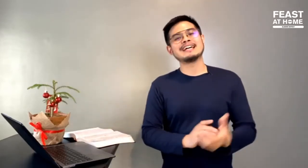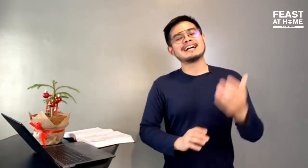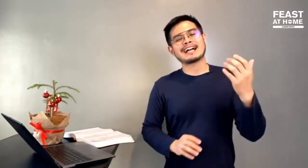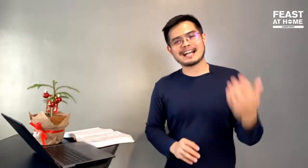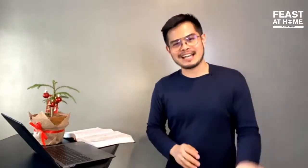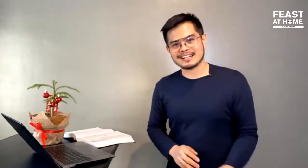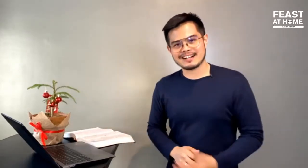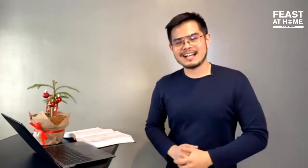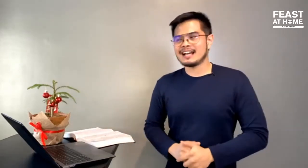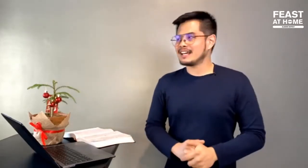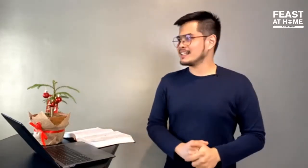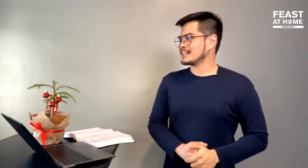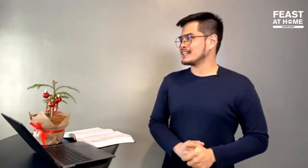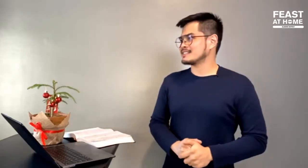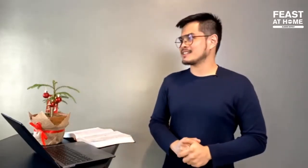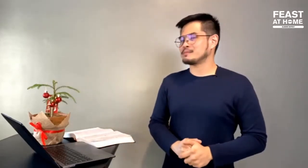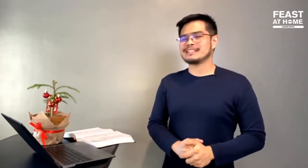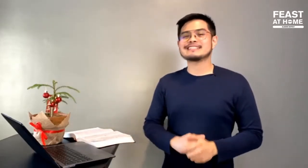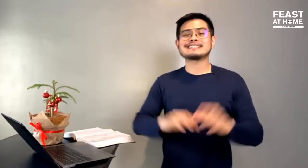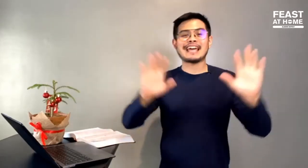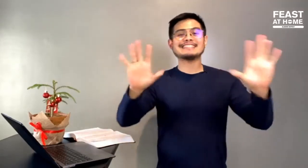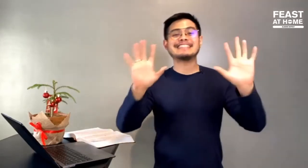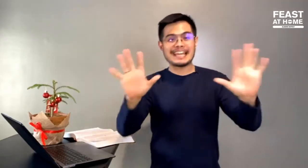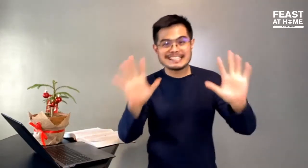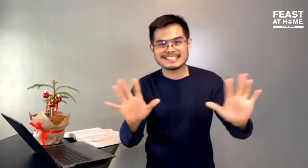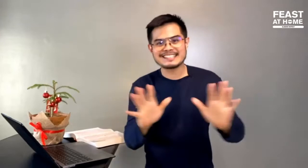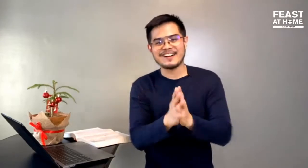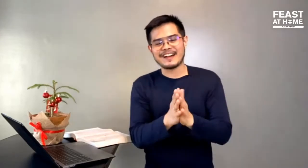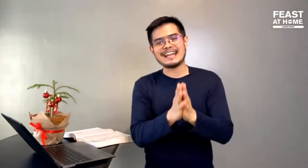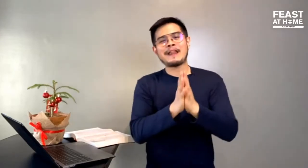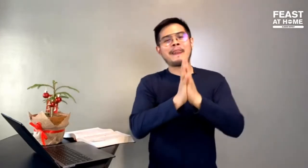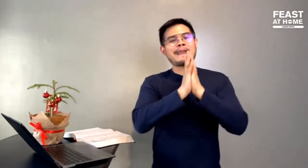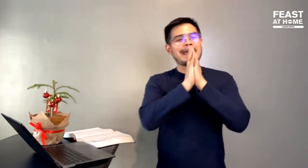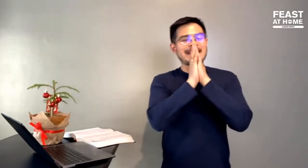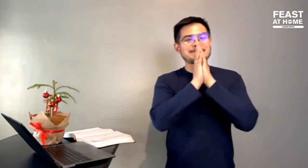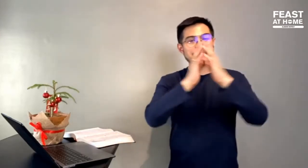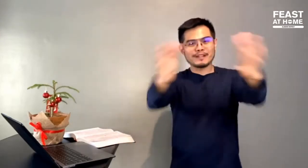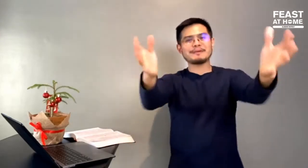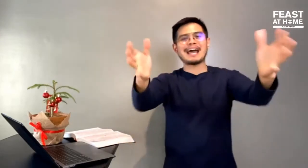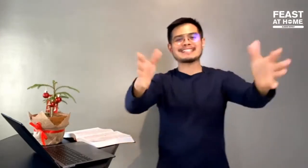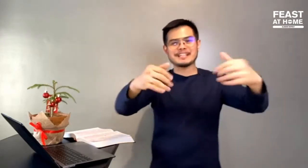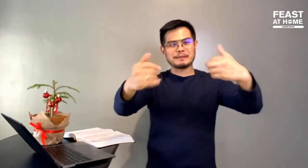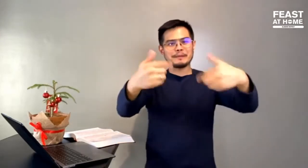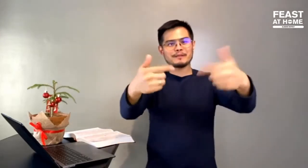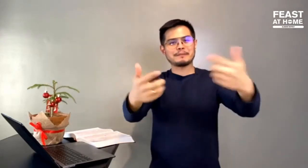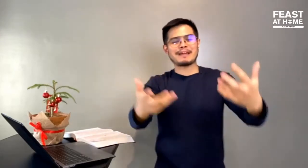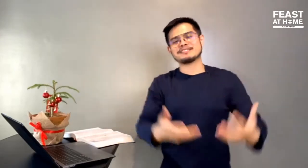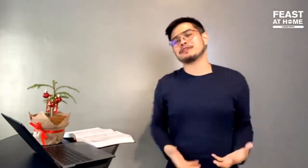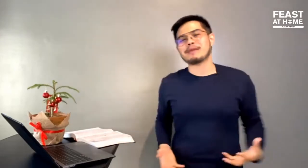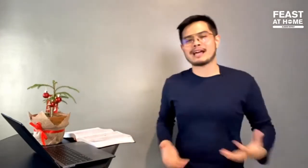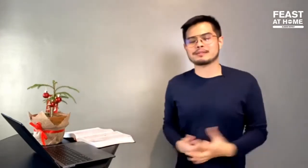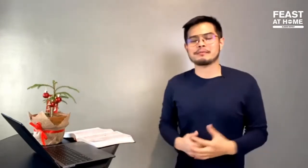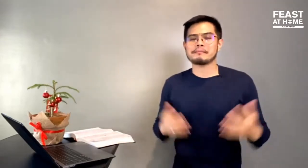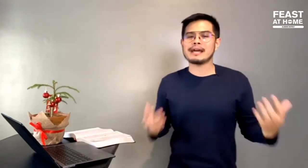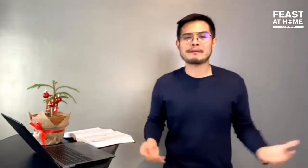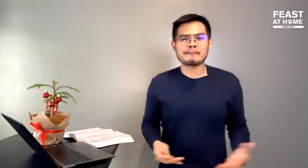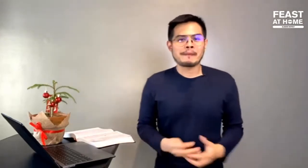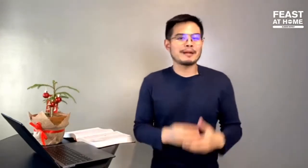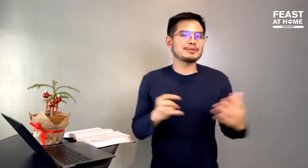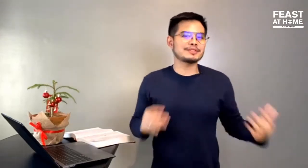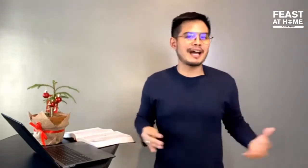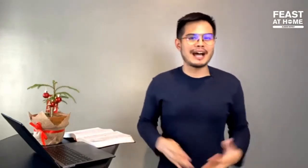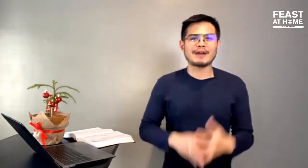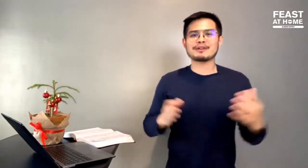son, Kyler. I think it's just been 10 days, okay? And people have been asking me, people have been messaging me, asking me,